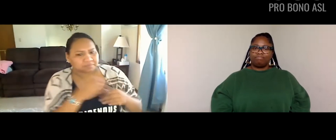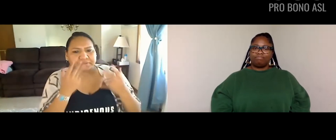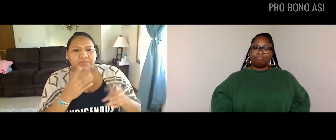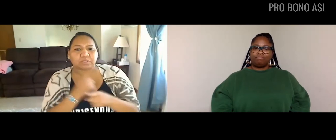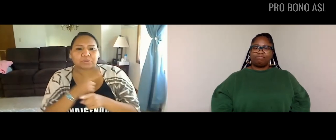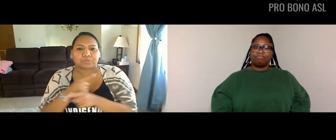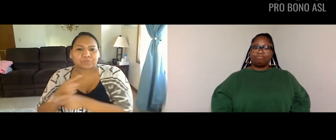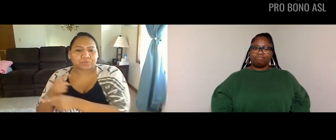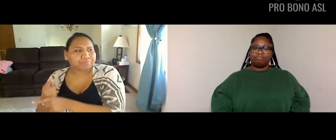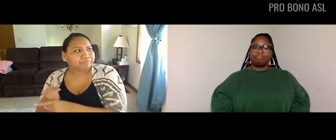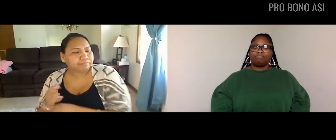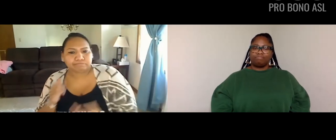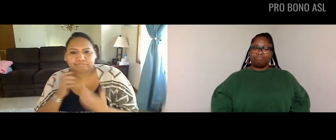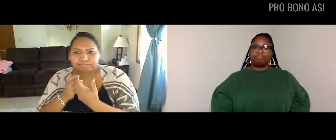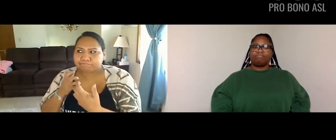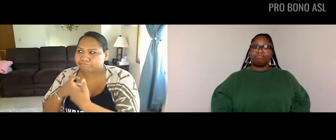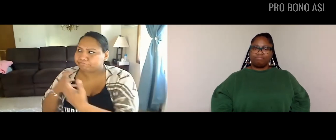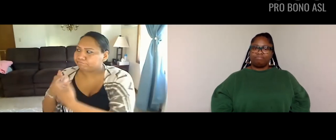happened.